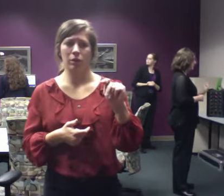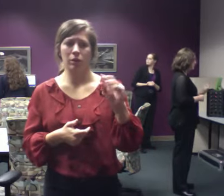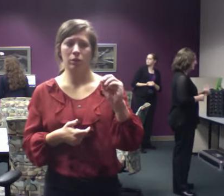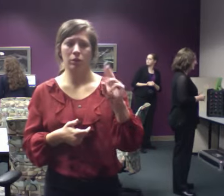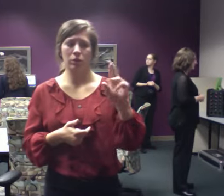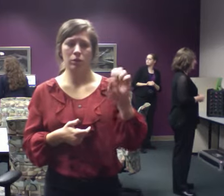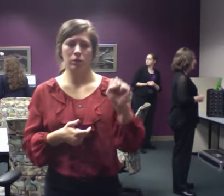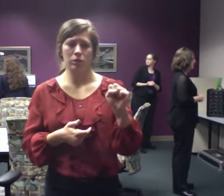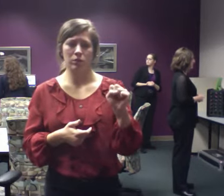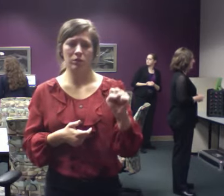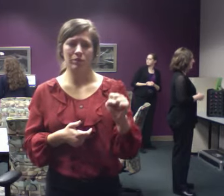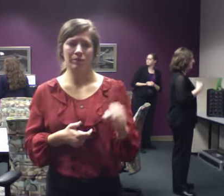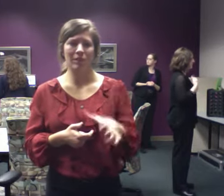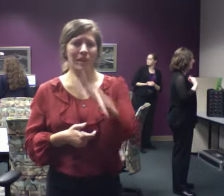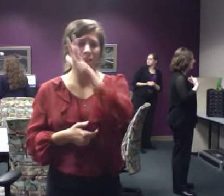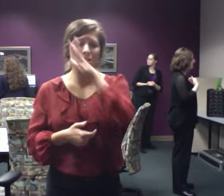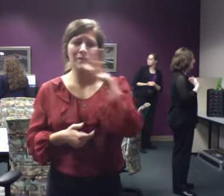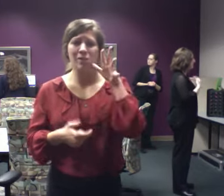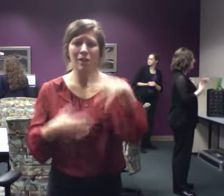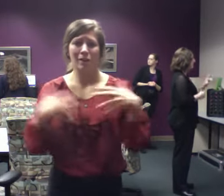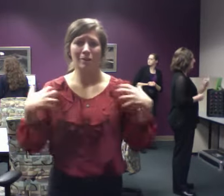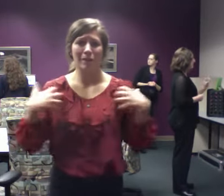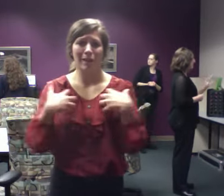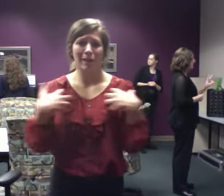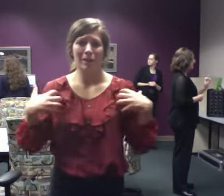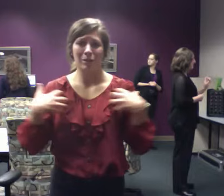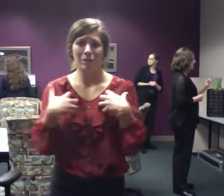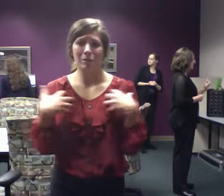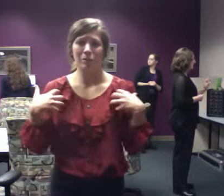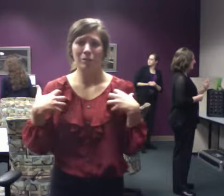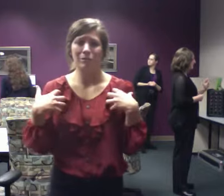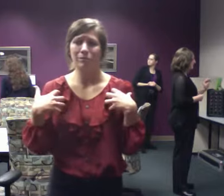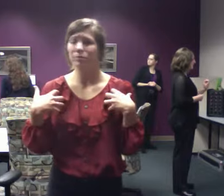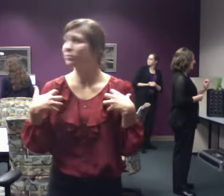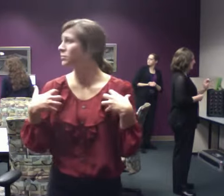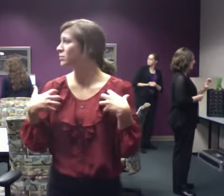cattle, 20 million hogs, and 27, and I'm assuming 3 sheep,